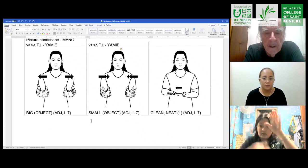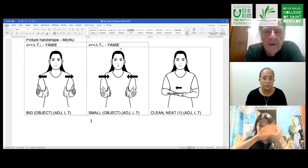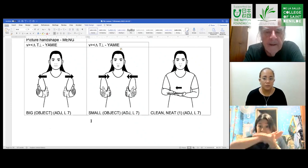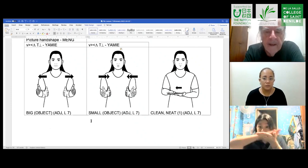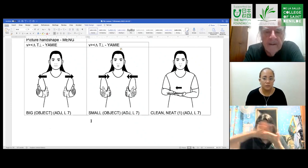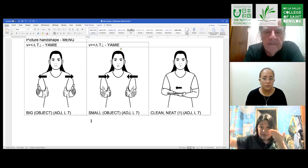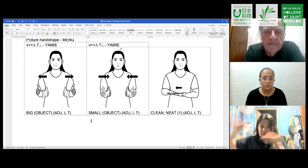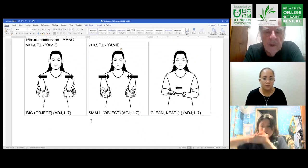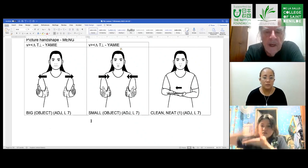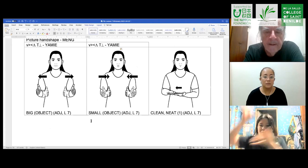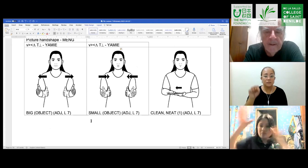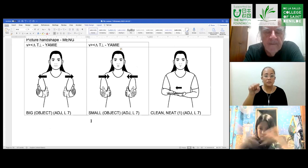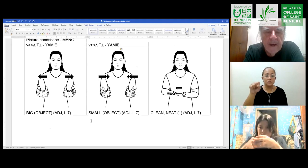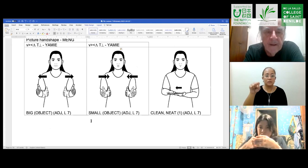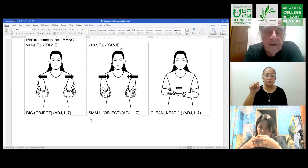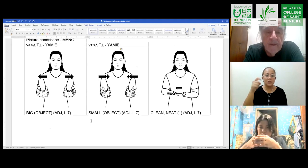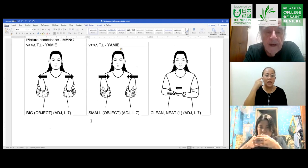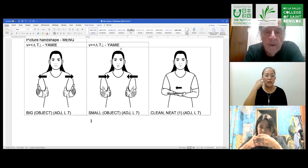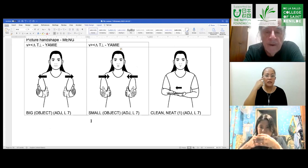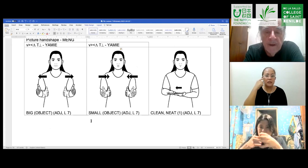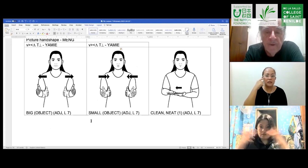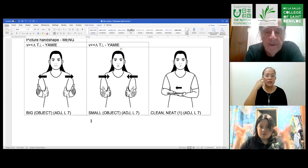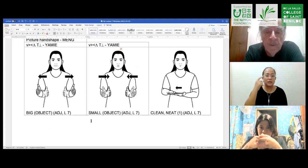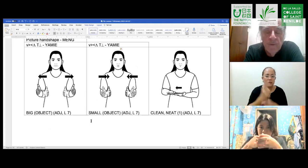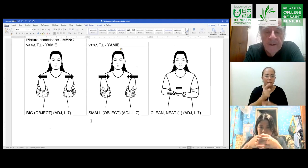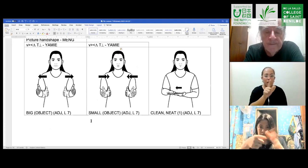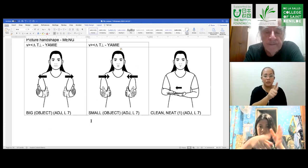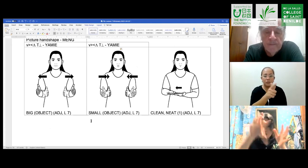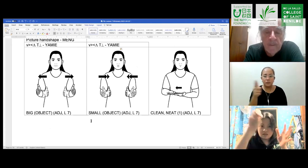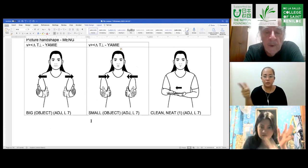Okay, yeah. I think you've got it in the right order. It'll be movement.